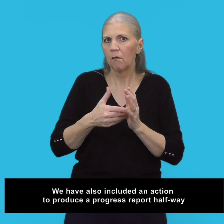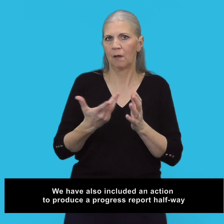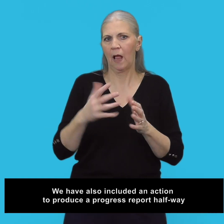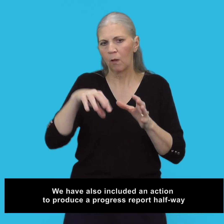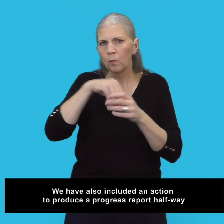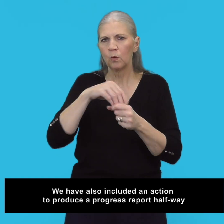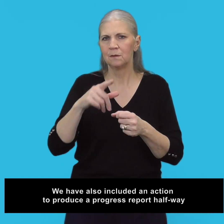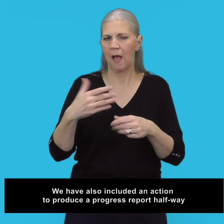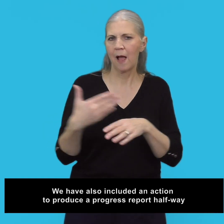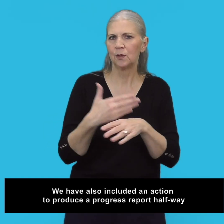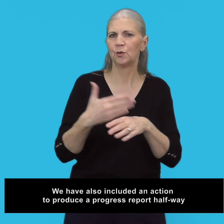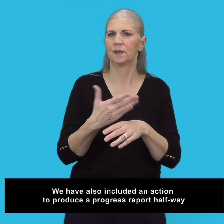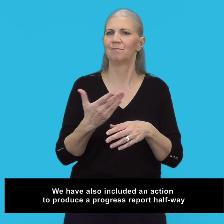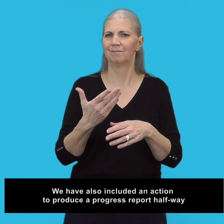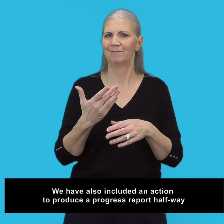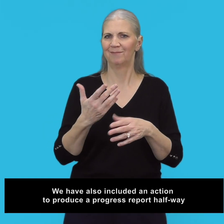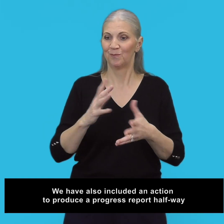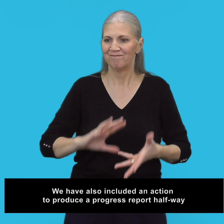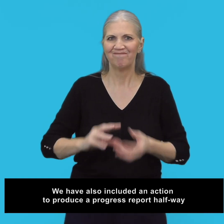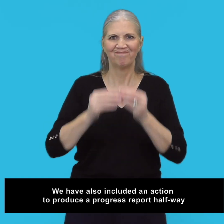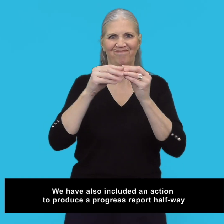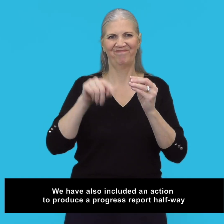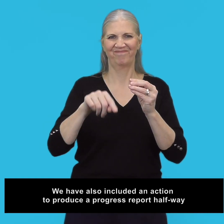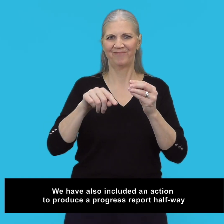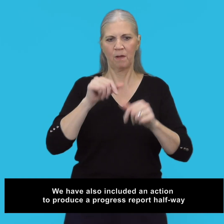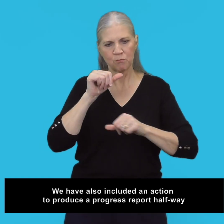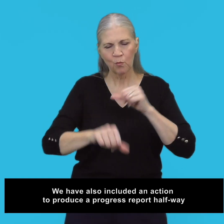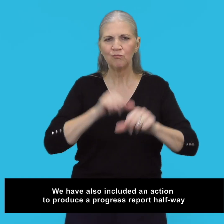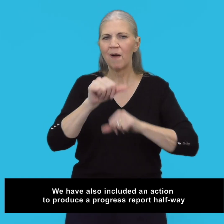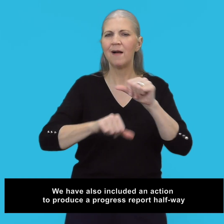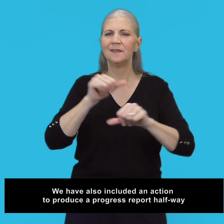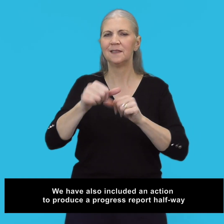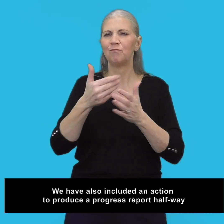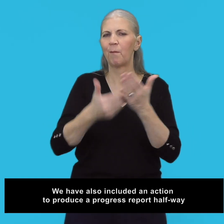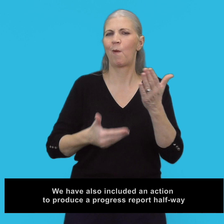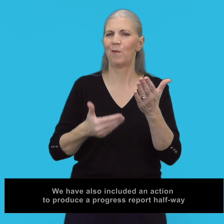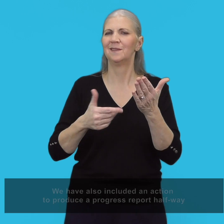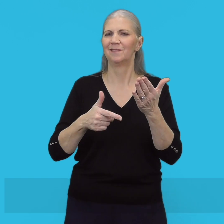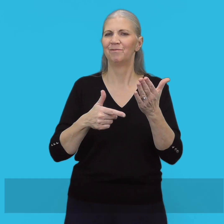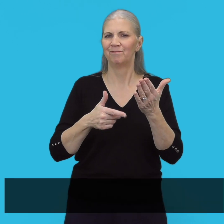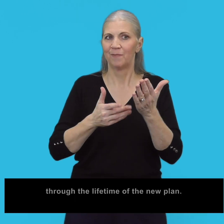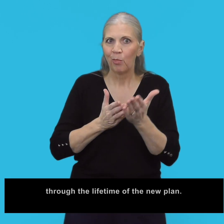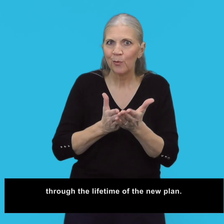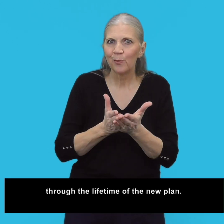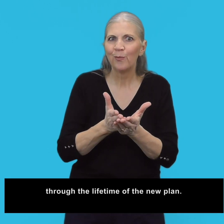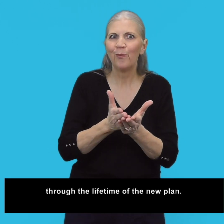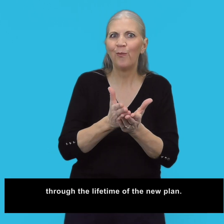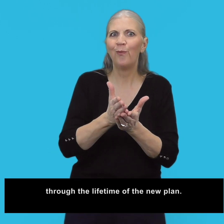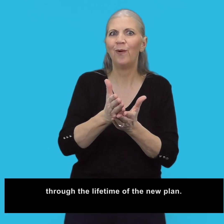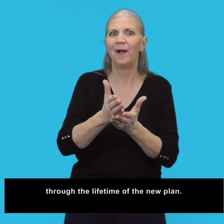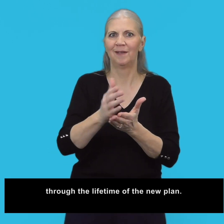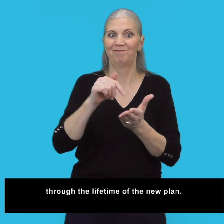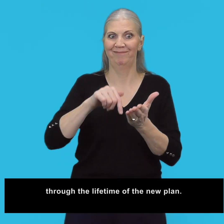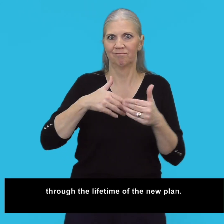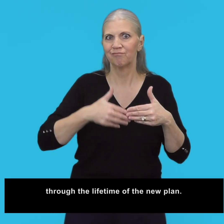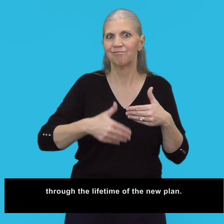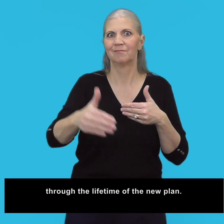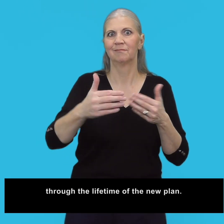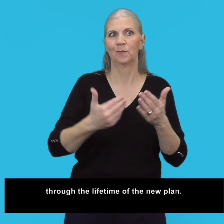We have also included an action to produce a progress report halfway through the lifetime of the new plan.